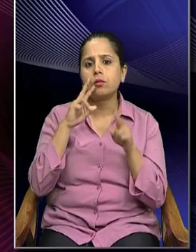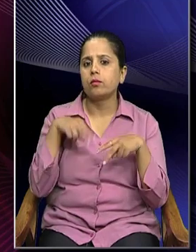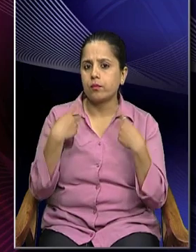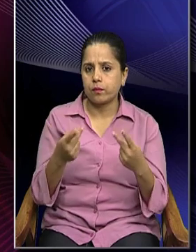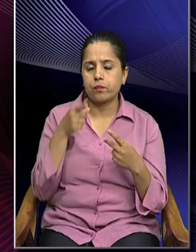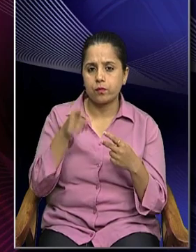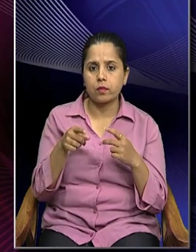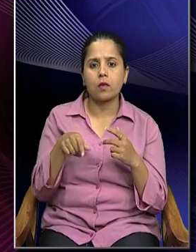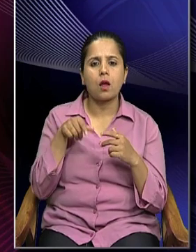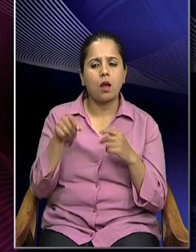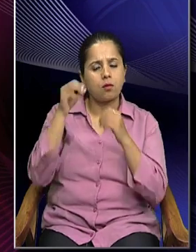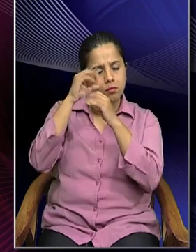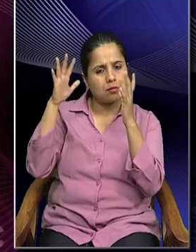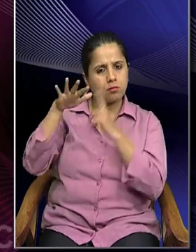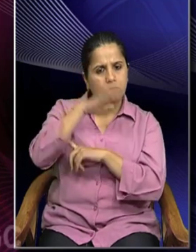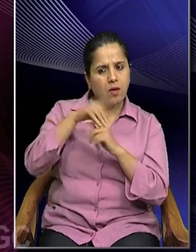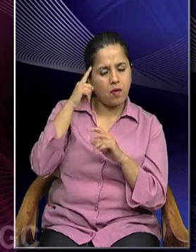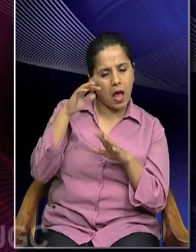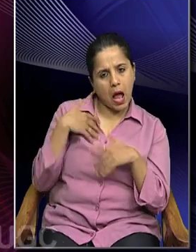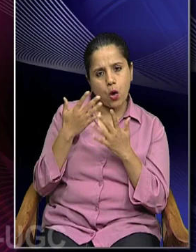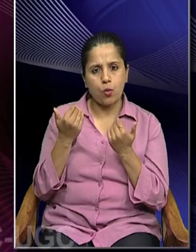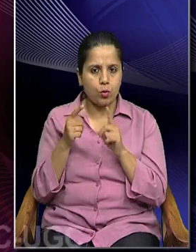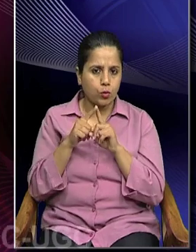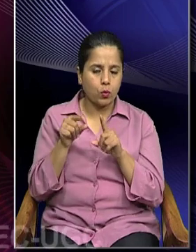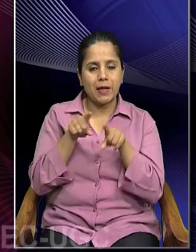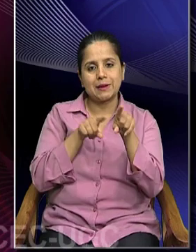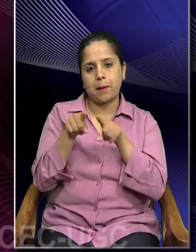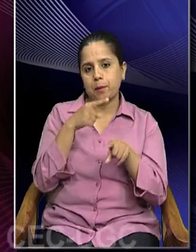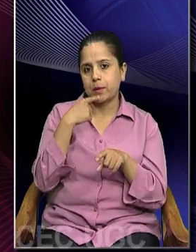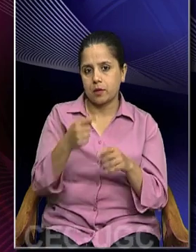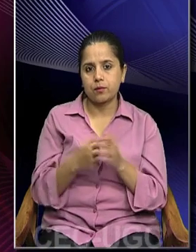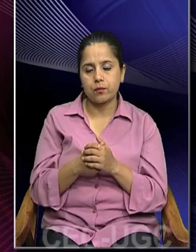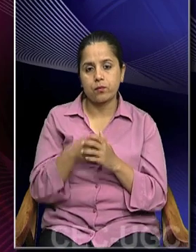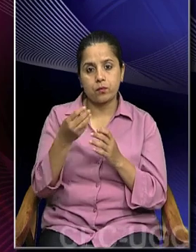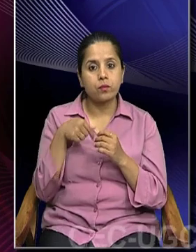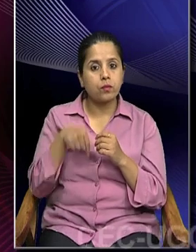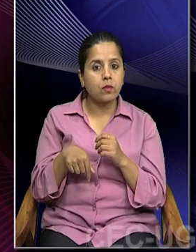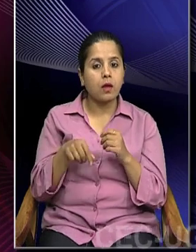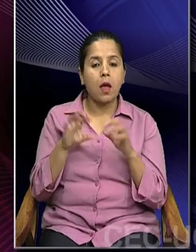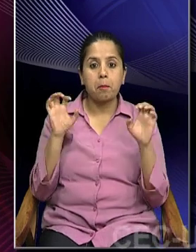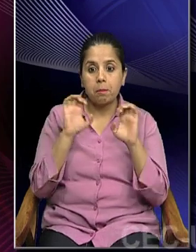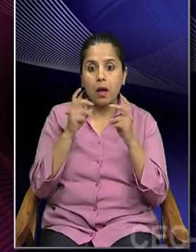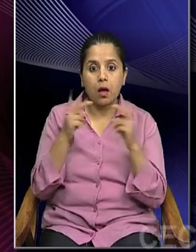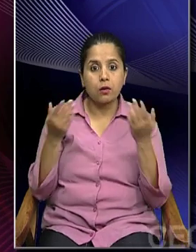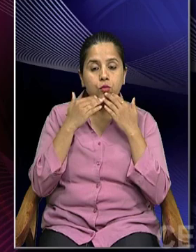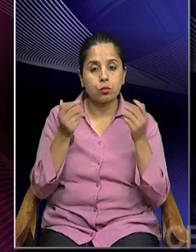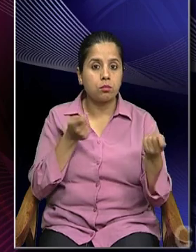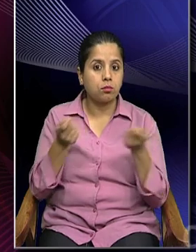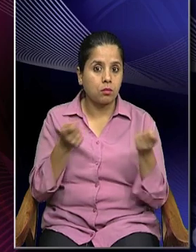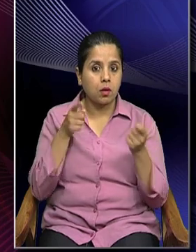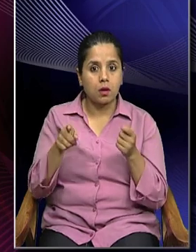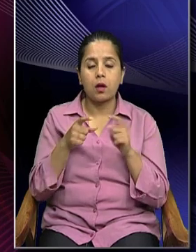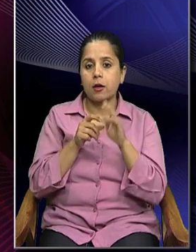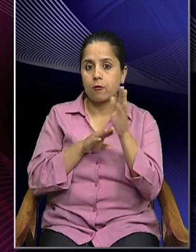to a hypothetical scenario. For example, emergency management students, they